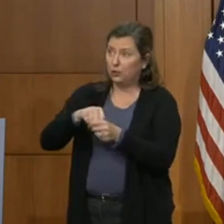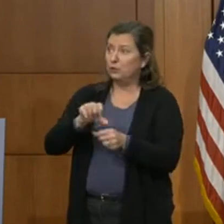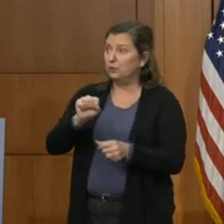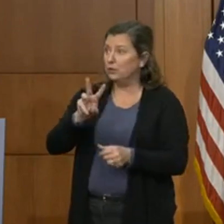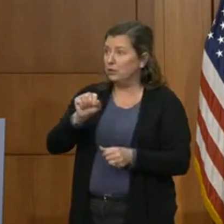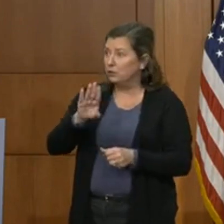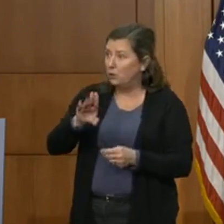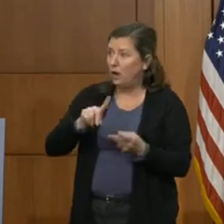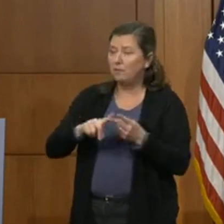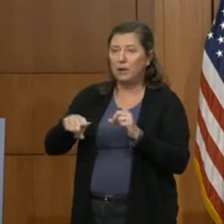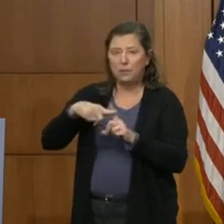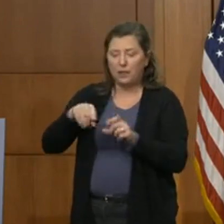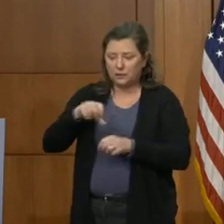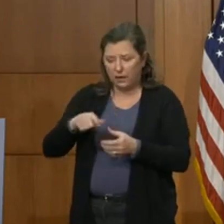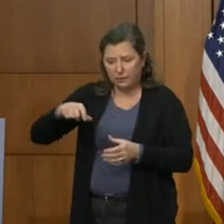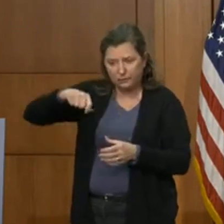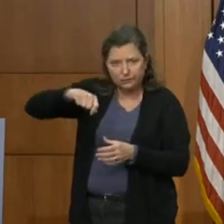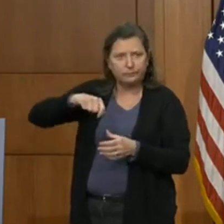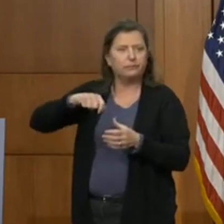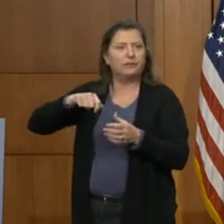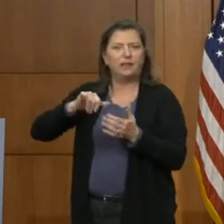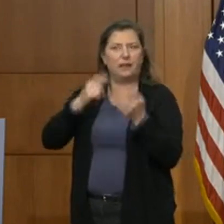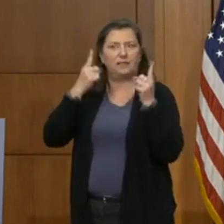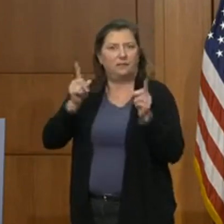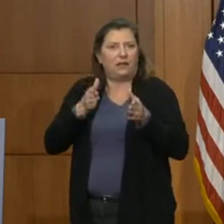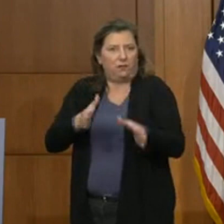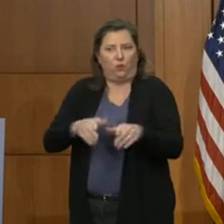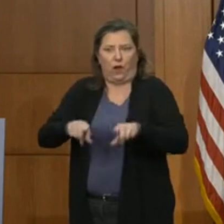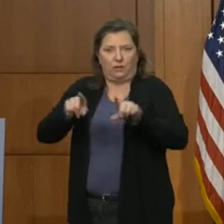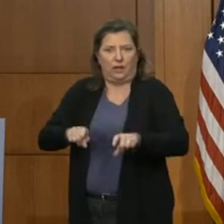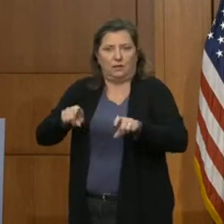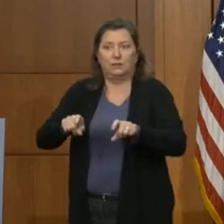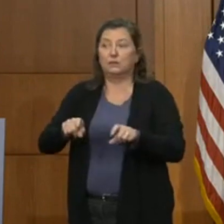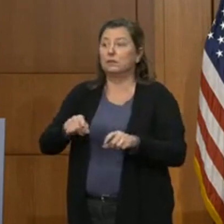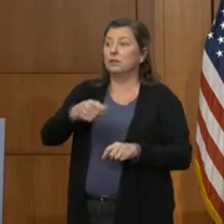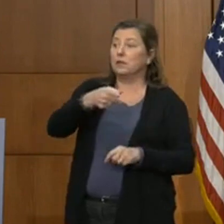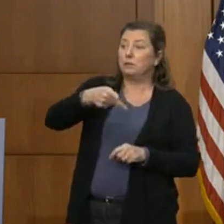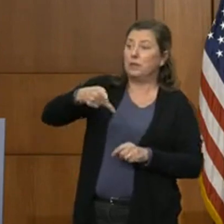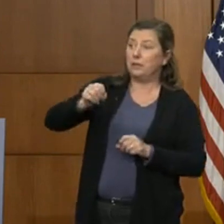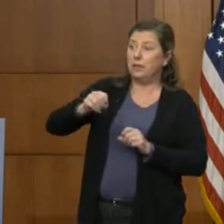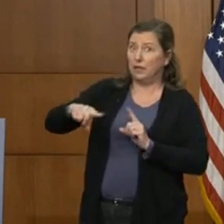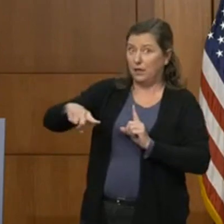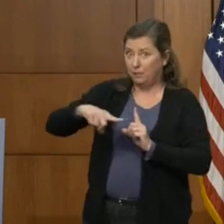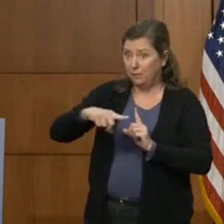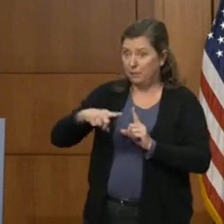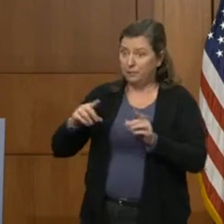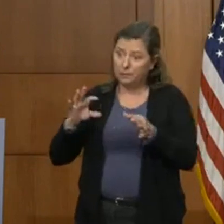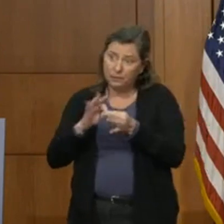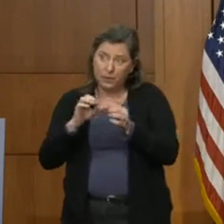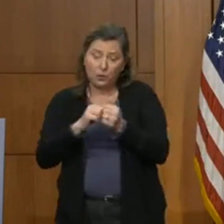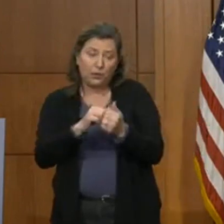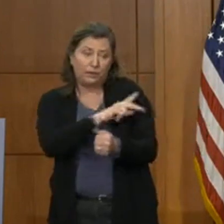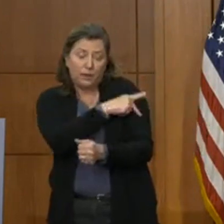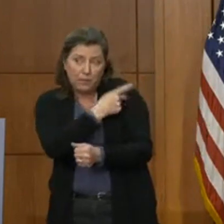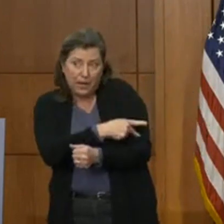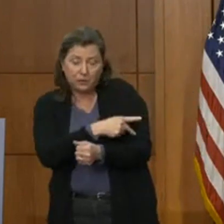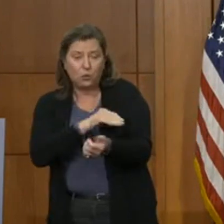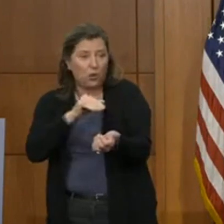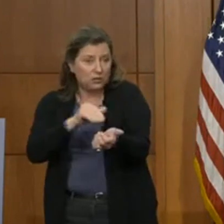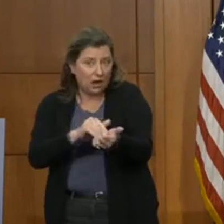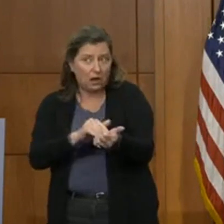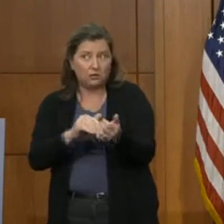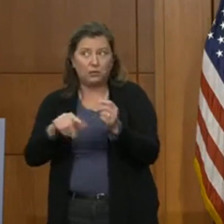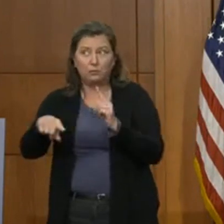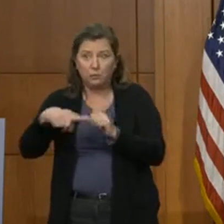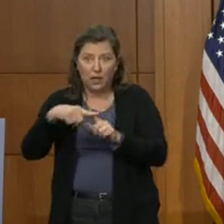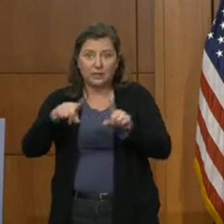very efficient and effective way to be able to do a test. Matching PPE with that, with a patient, with a doctor, or someone else who can do the test